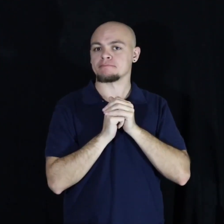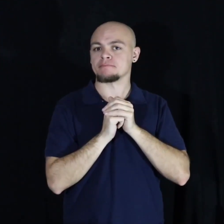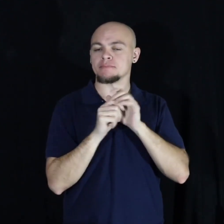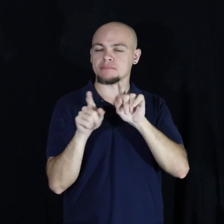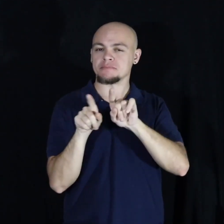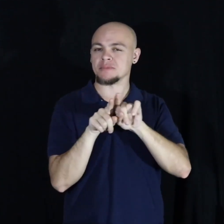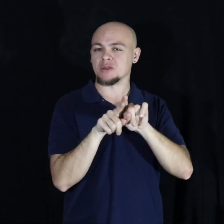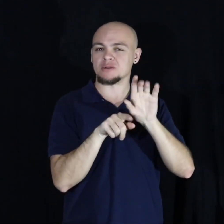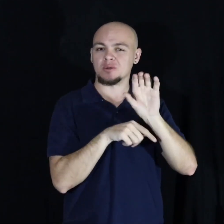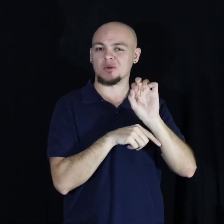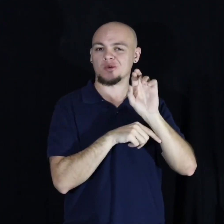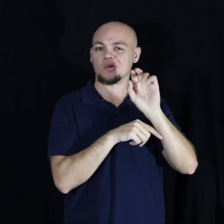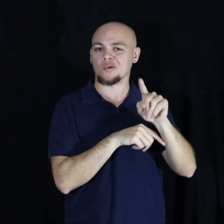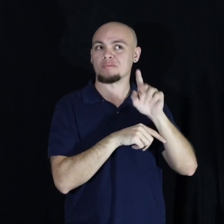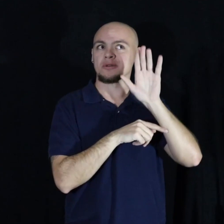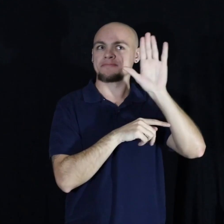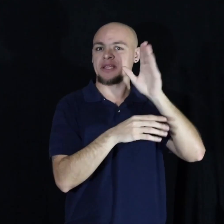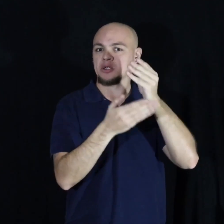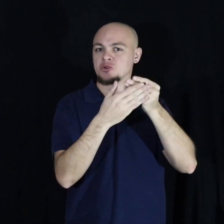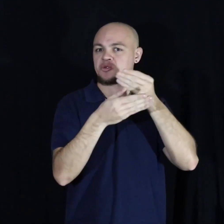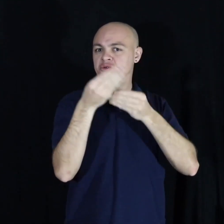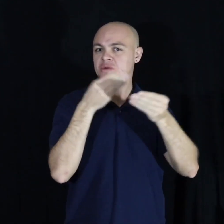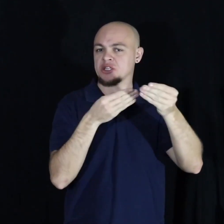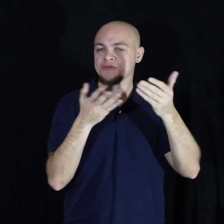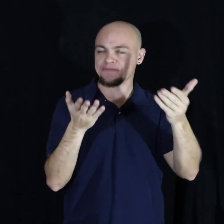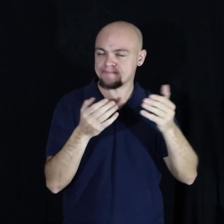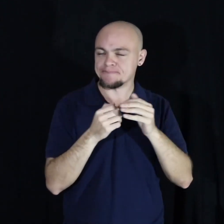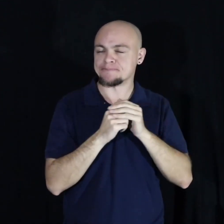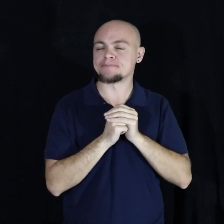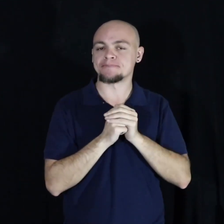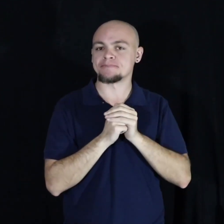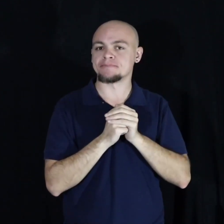the corporate treasurer. So here's the bottom line.